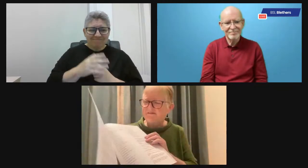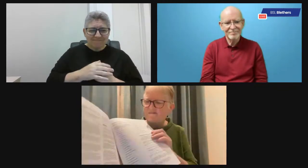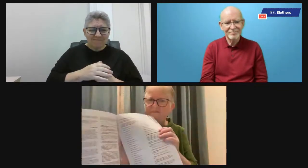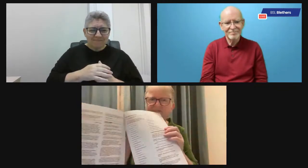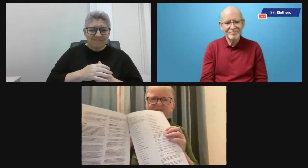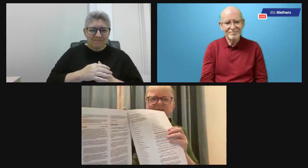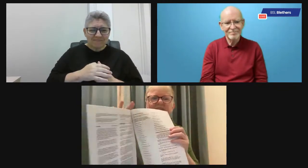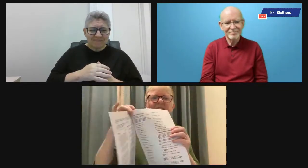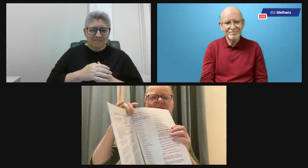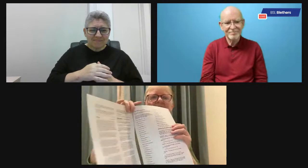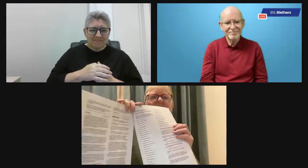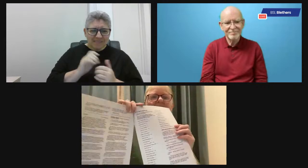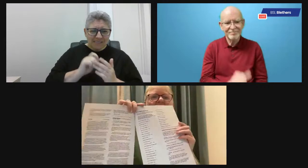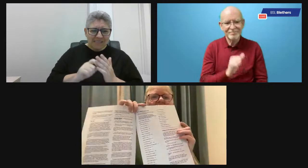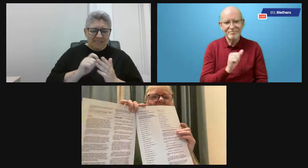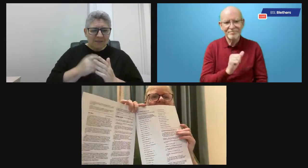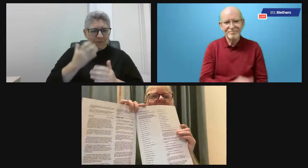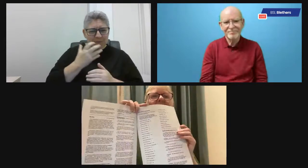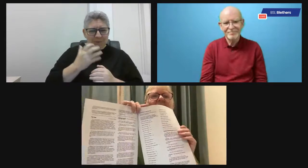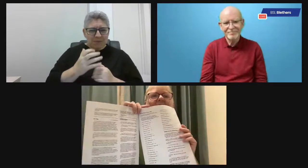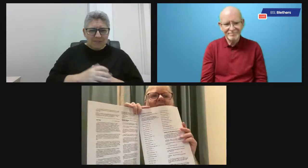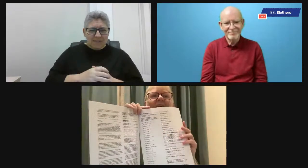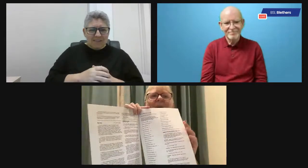Oh, wow.